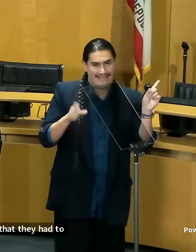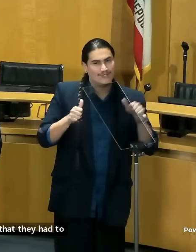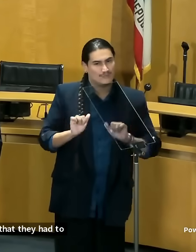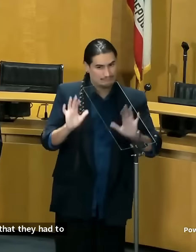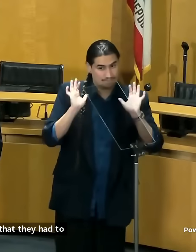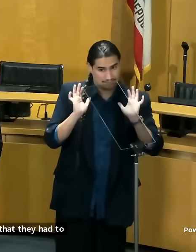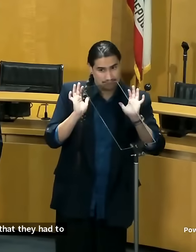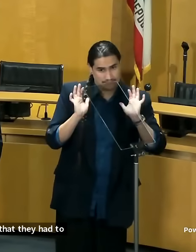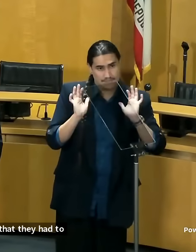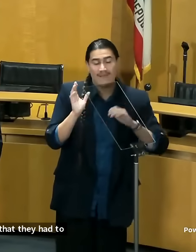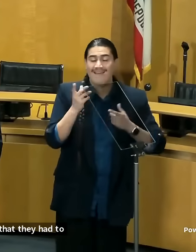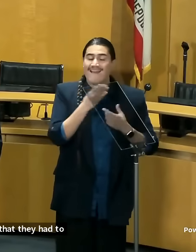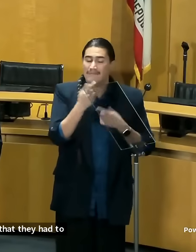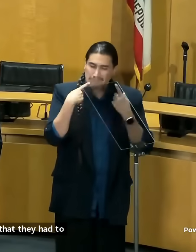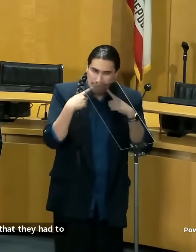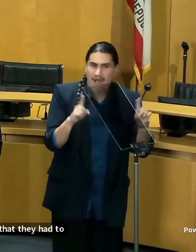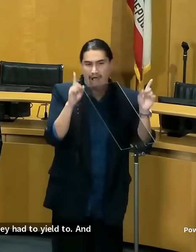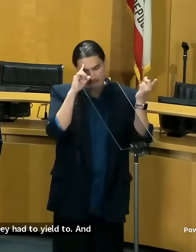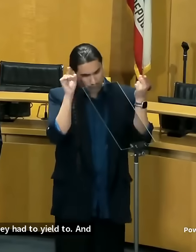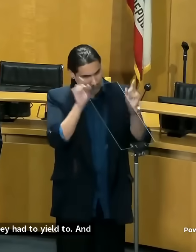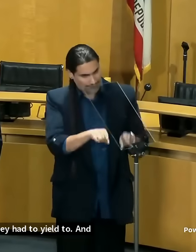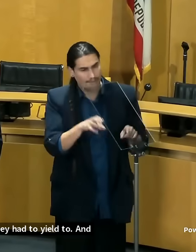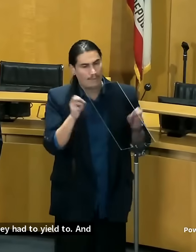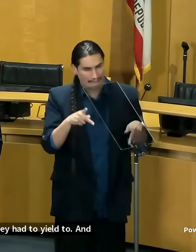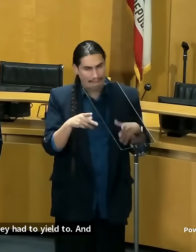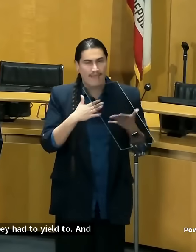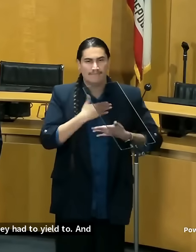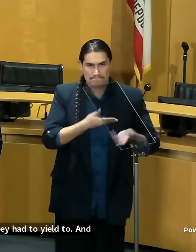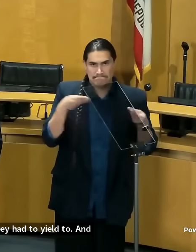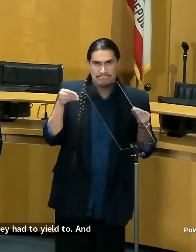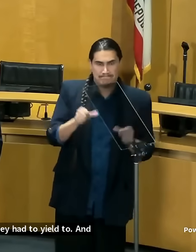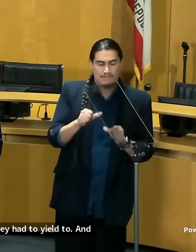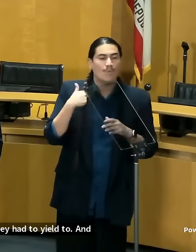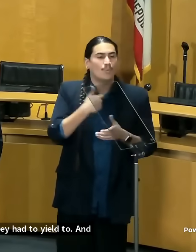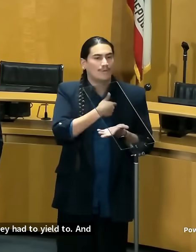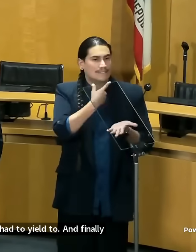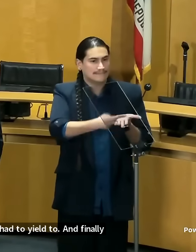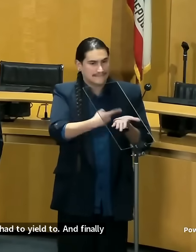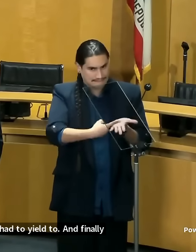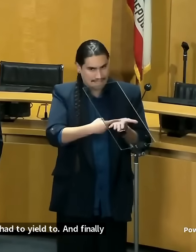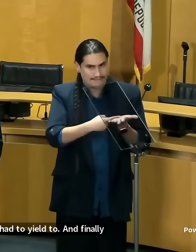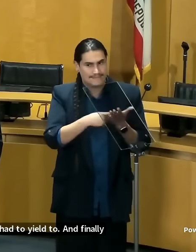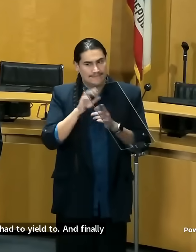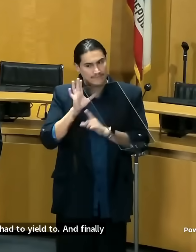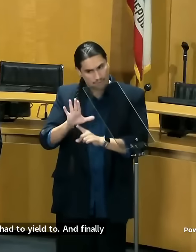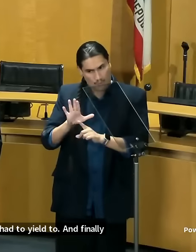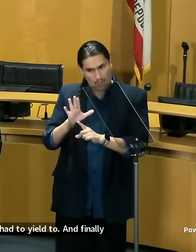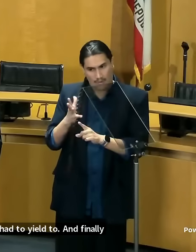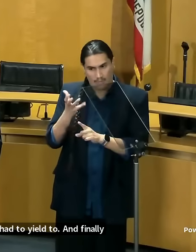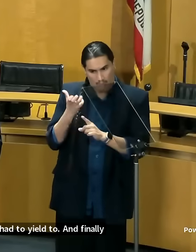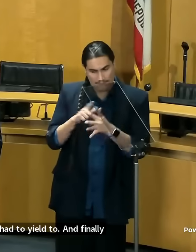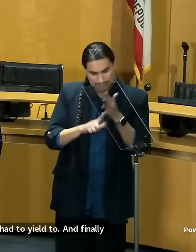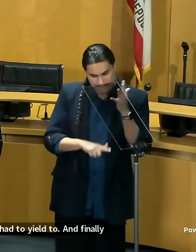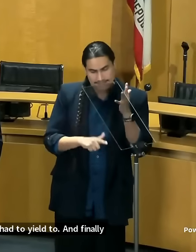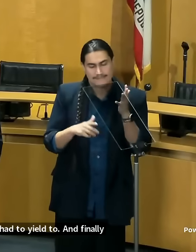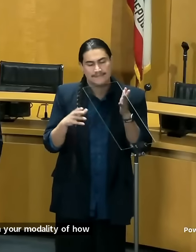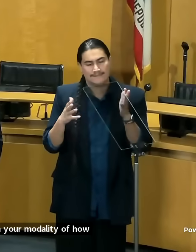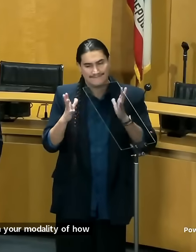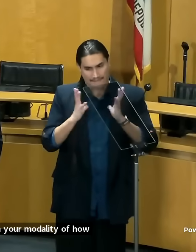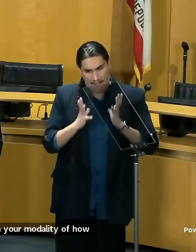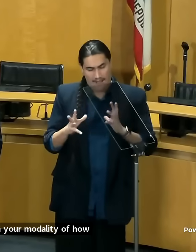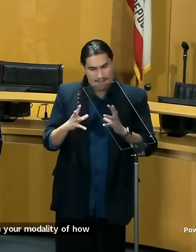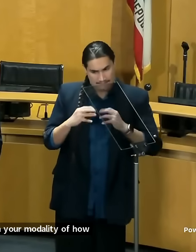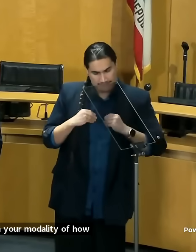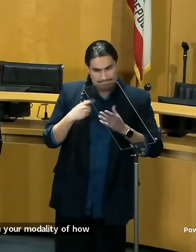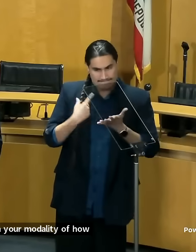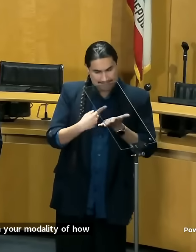to and finally agree, okay, we'll talk in your modality of how the money